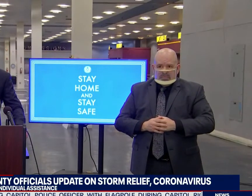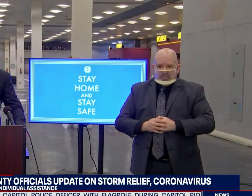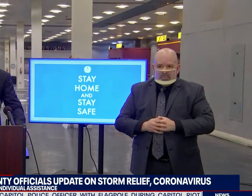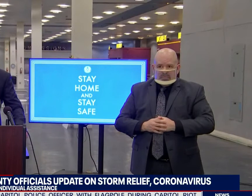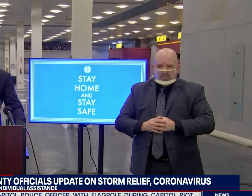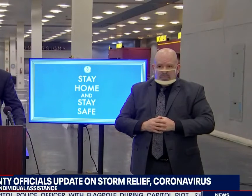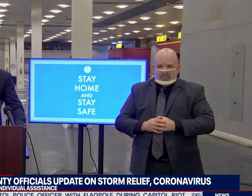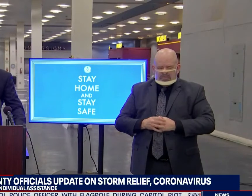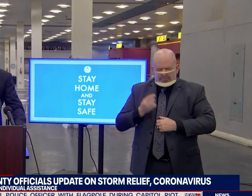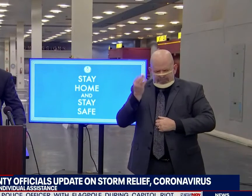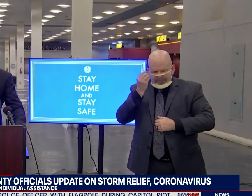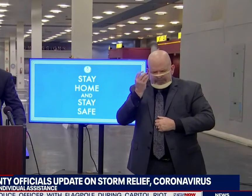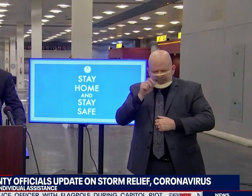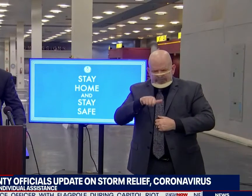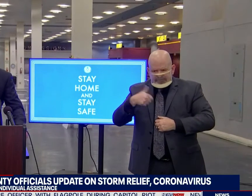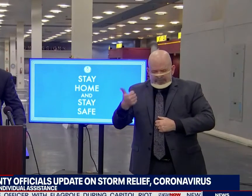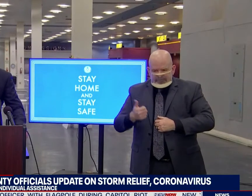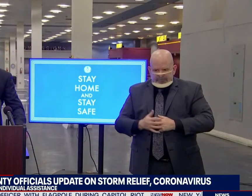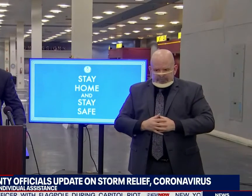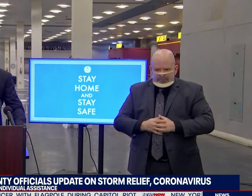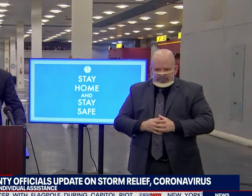see. Um